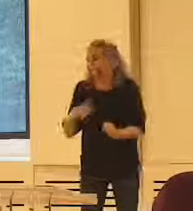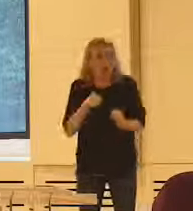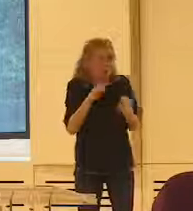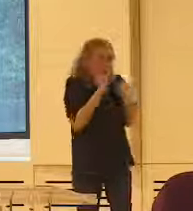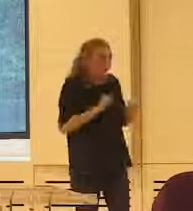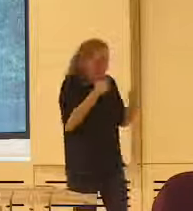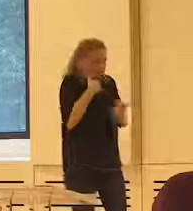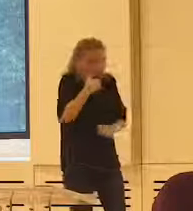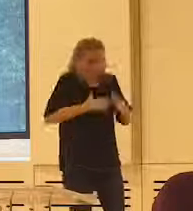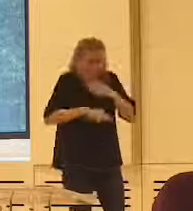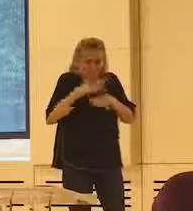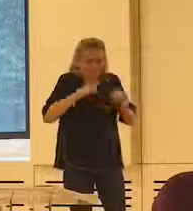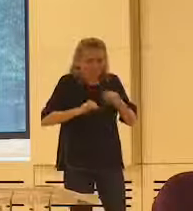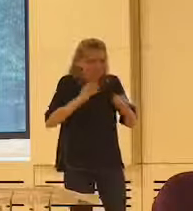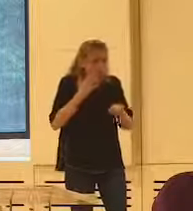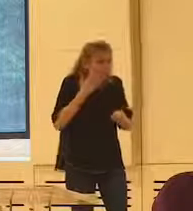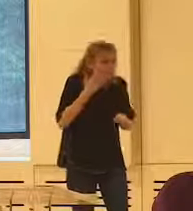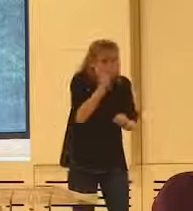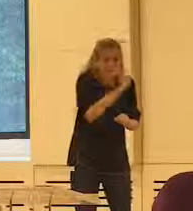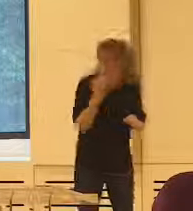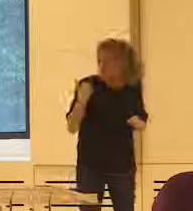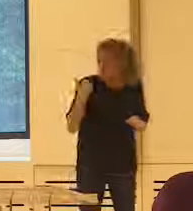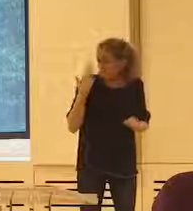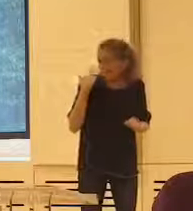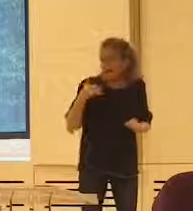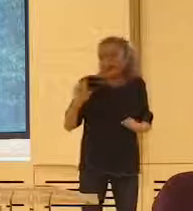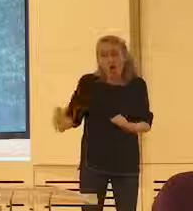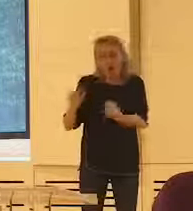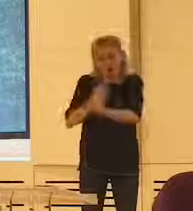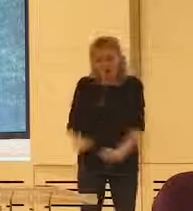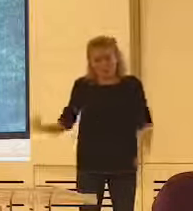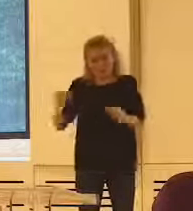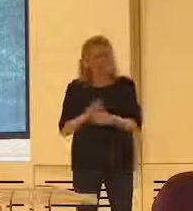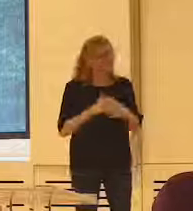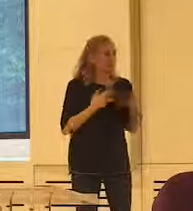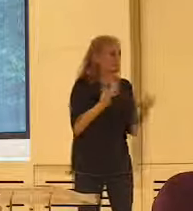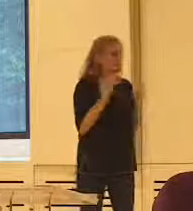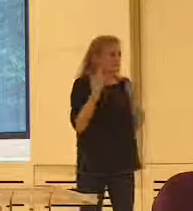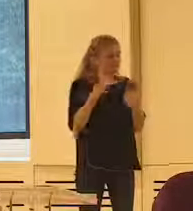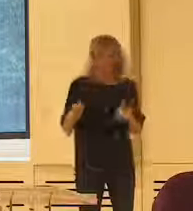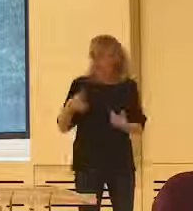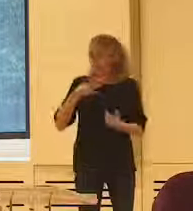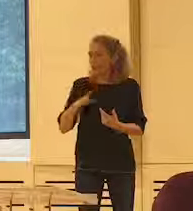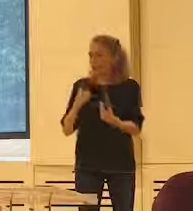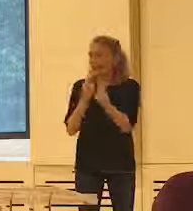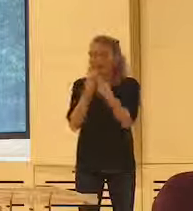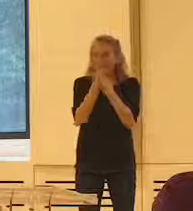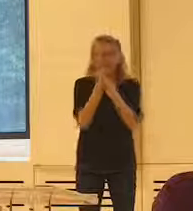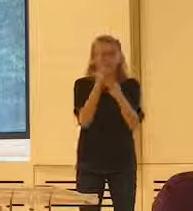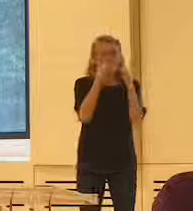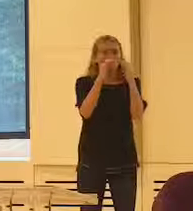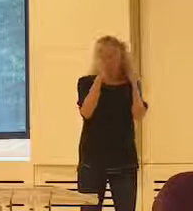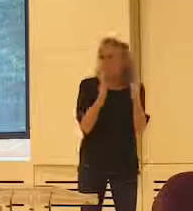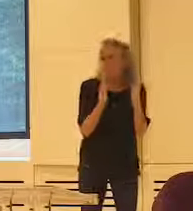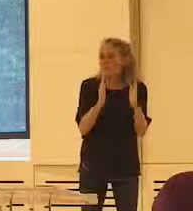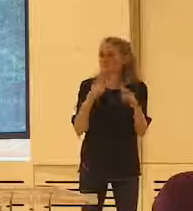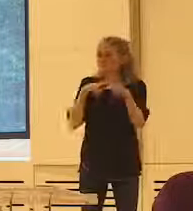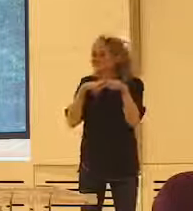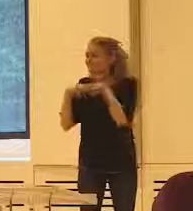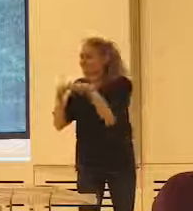that individual. So they're told to wait, and you have to wait a bit more. And then they ask, how long? Oh, it will be